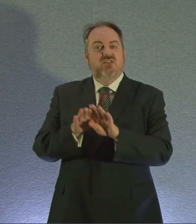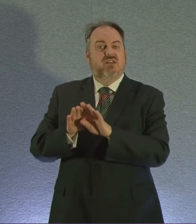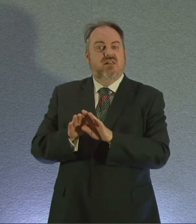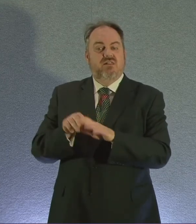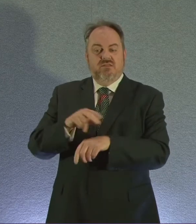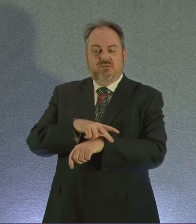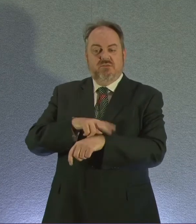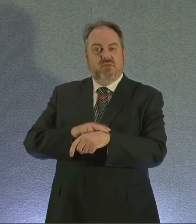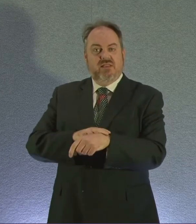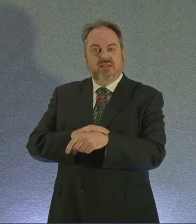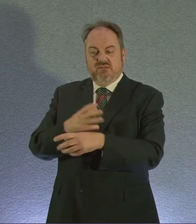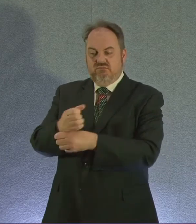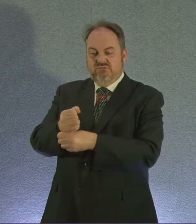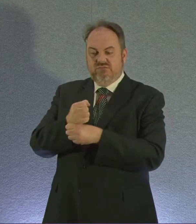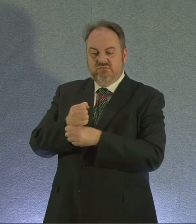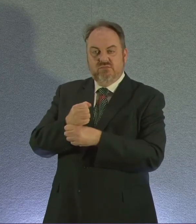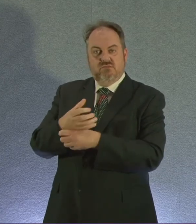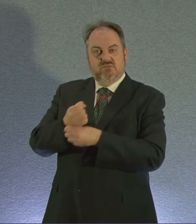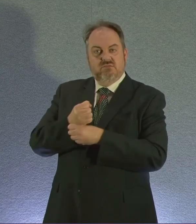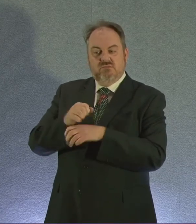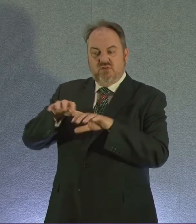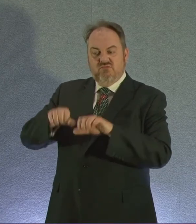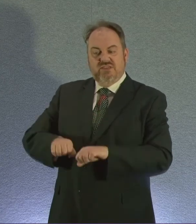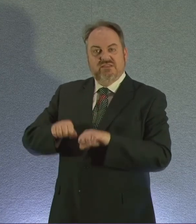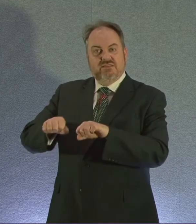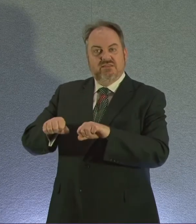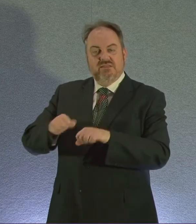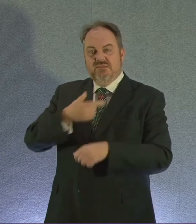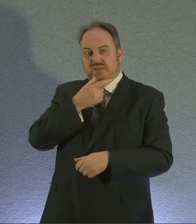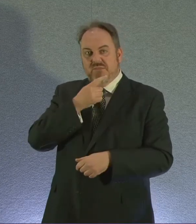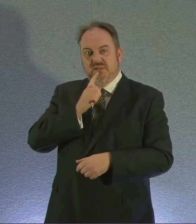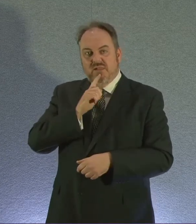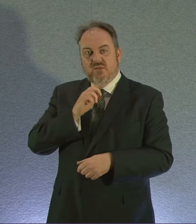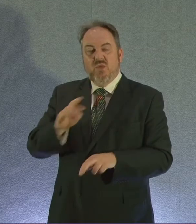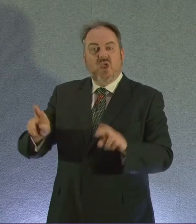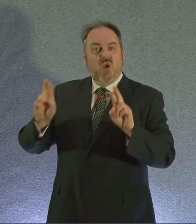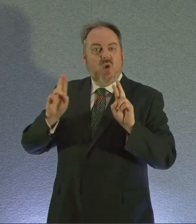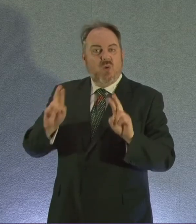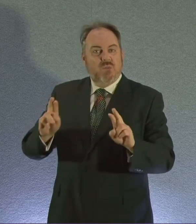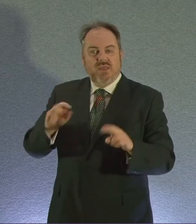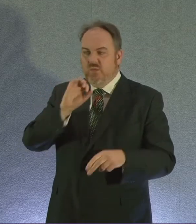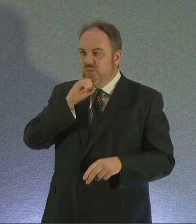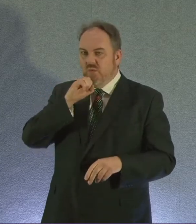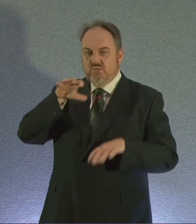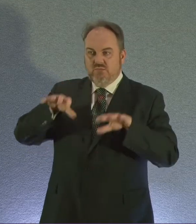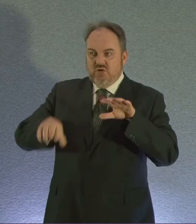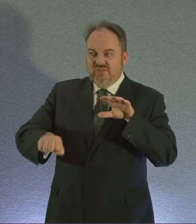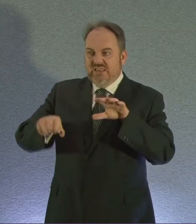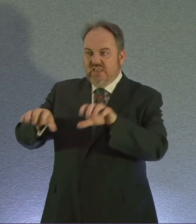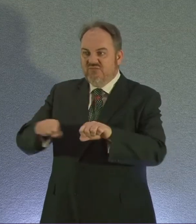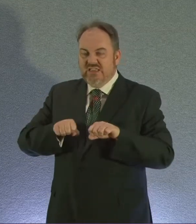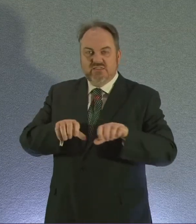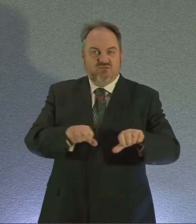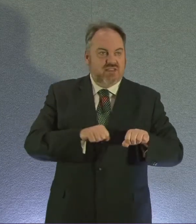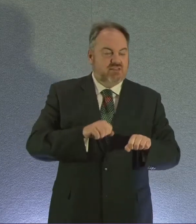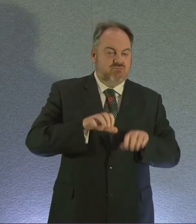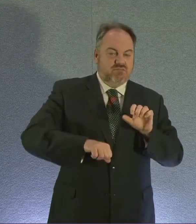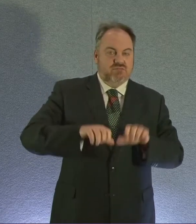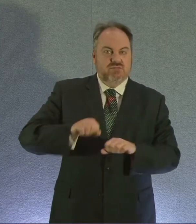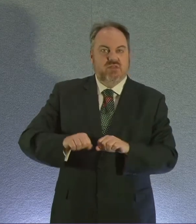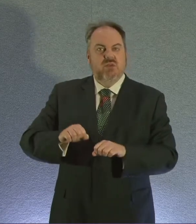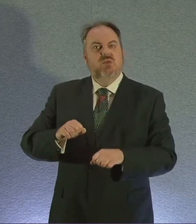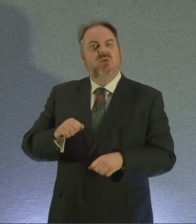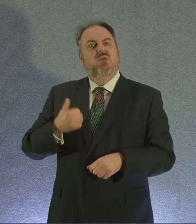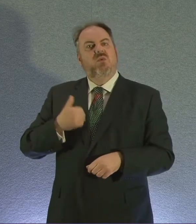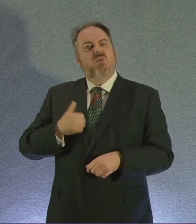Police are putting in place. I hope that doesn't become the de facto situation, because we do need people detained in